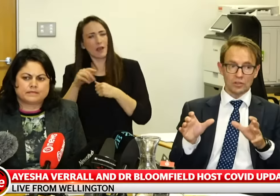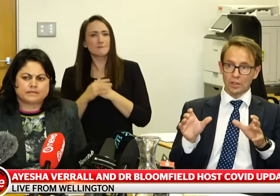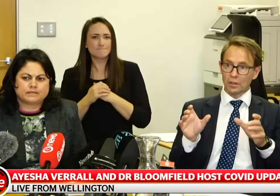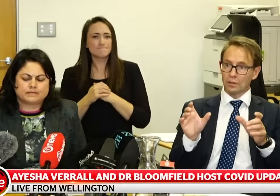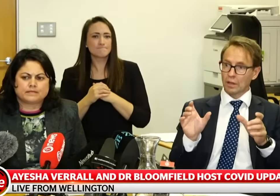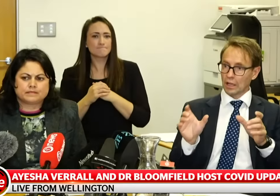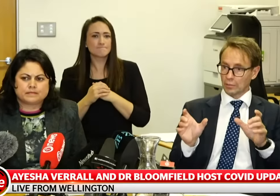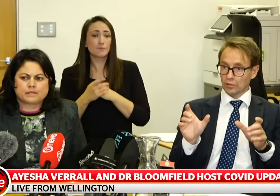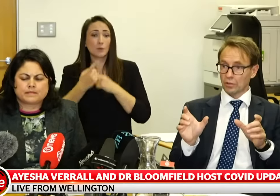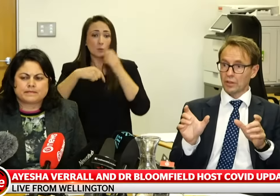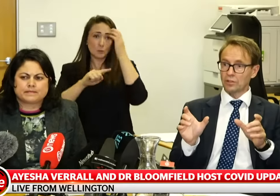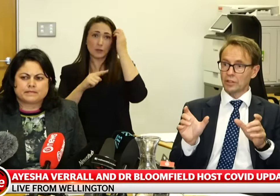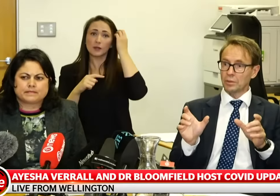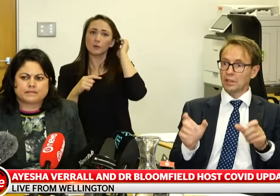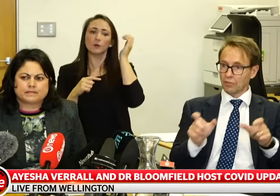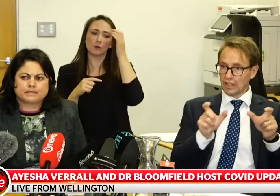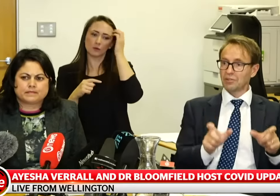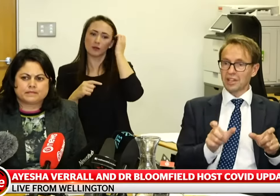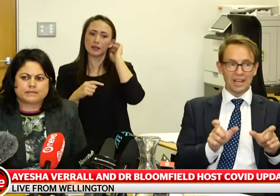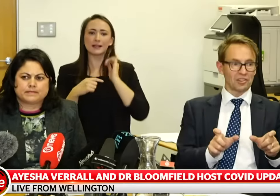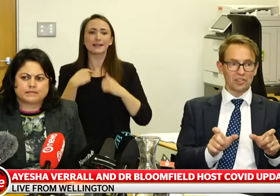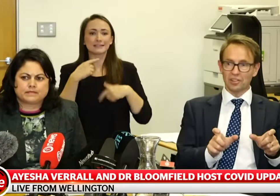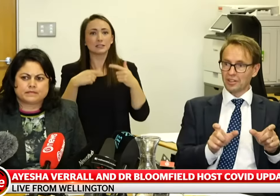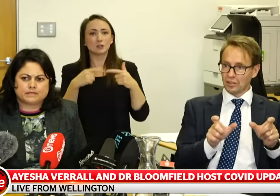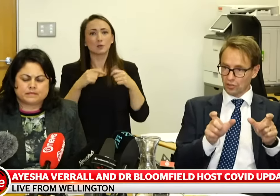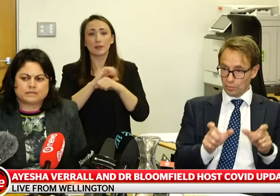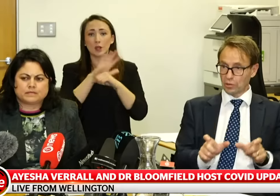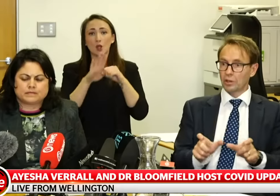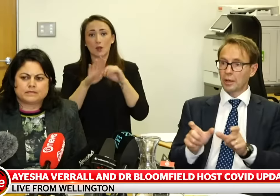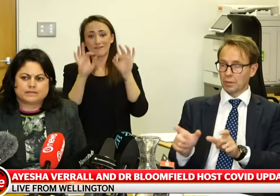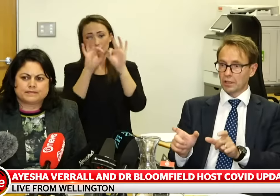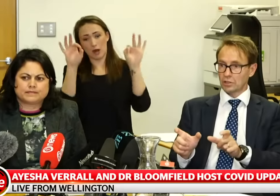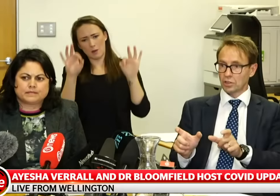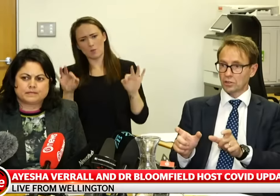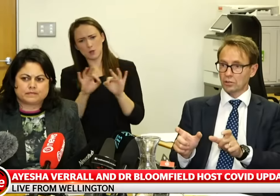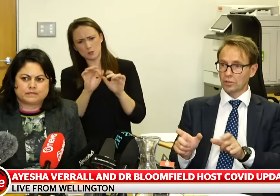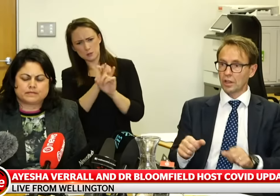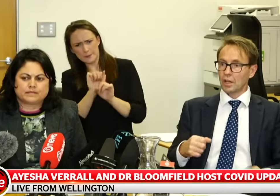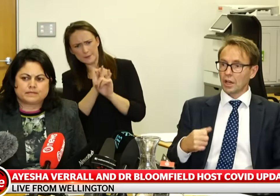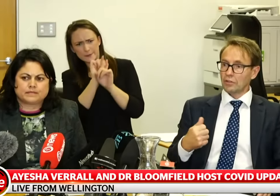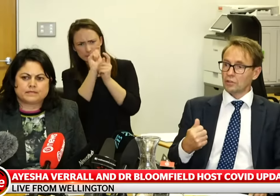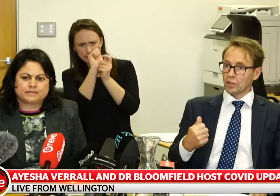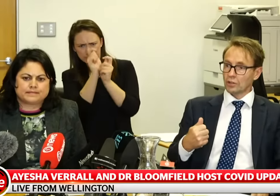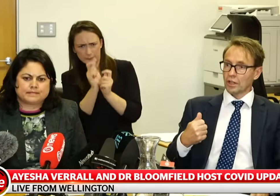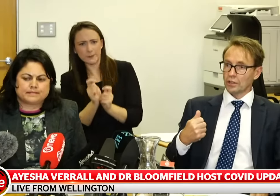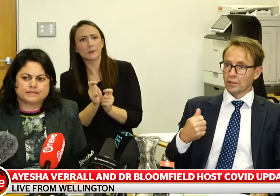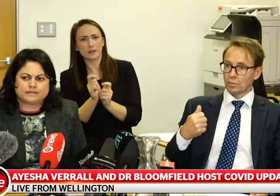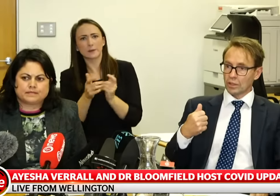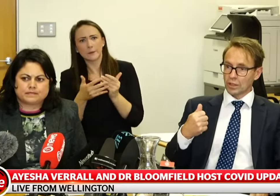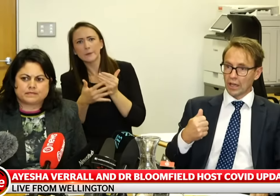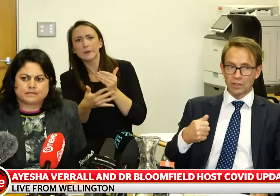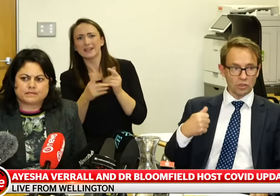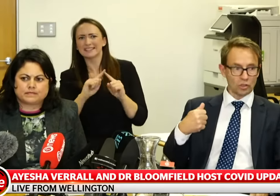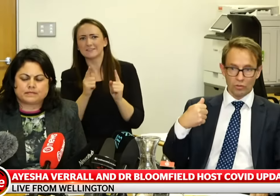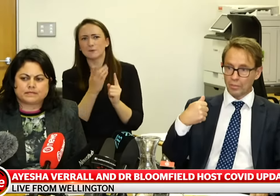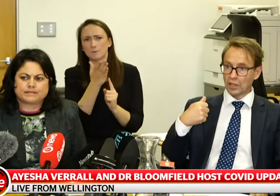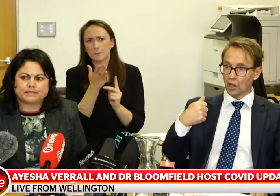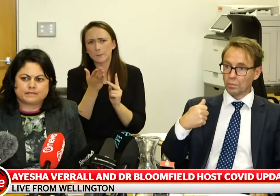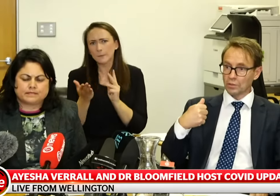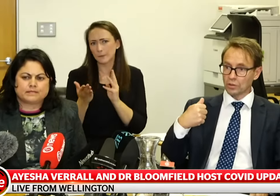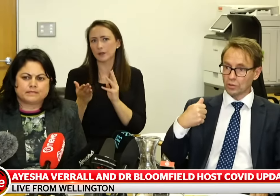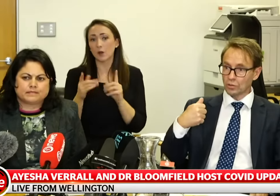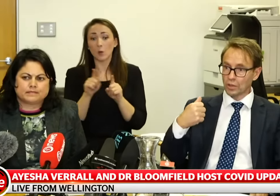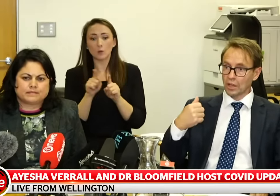the existing elements of that CPF even as this Omicron outbreak continues. And there's no doubt that we can and should